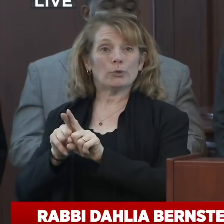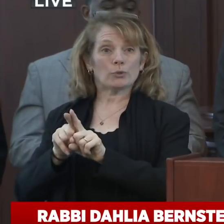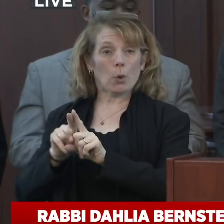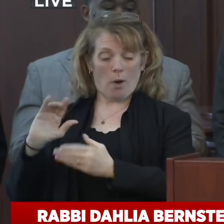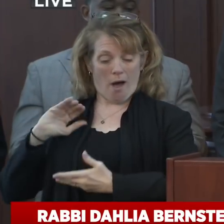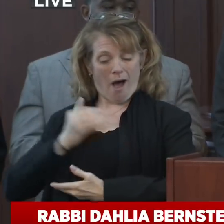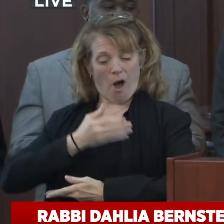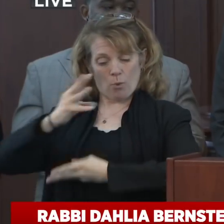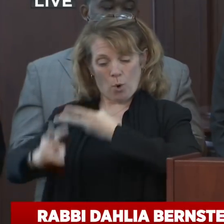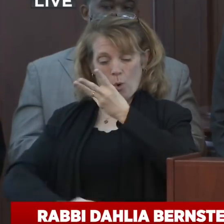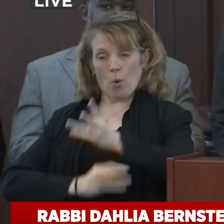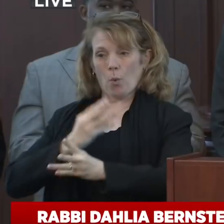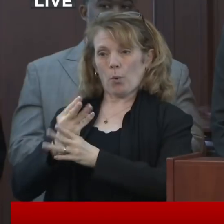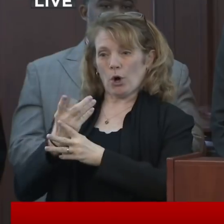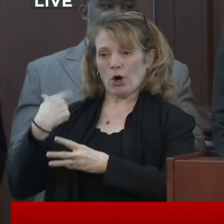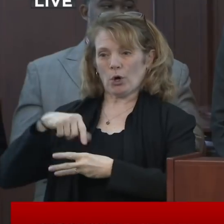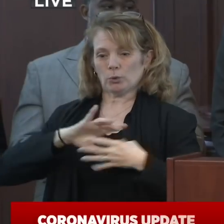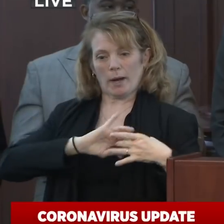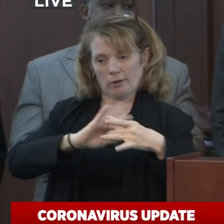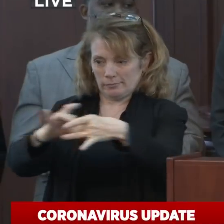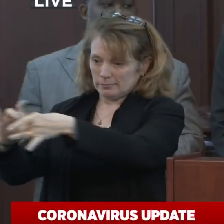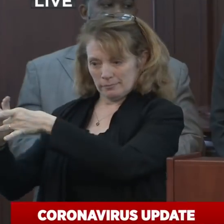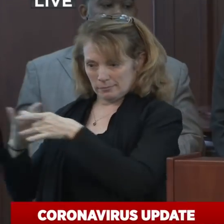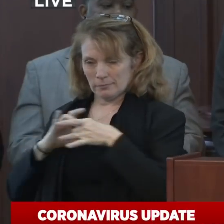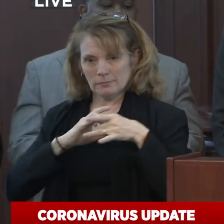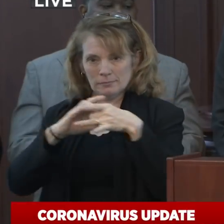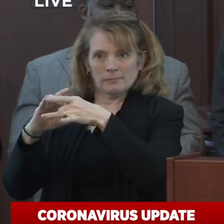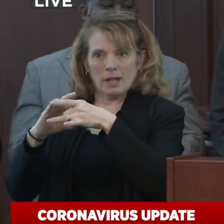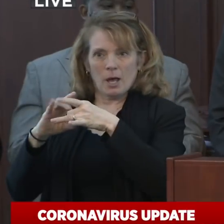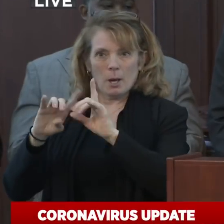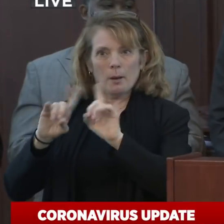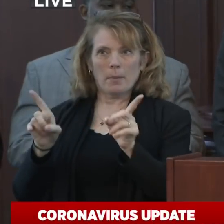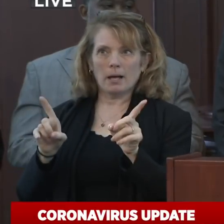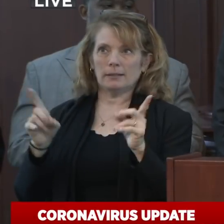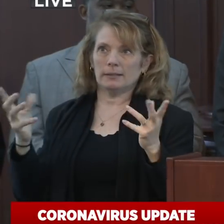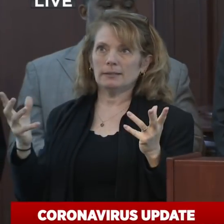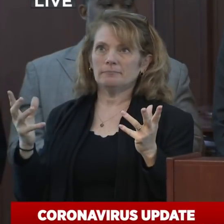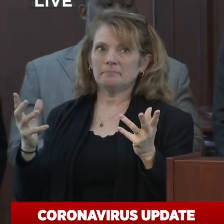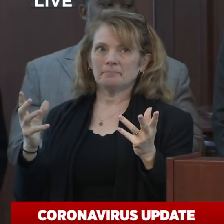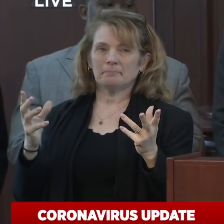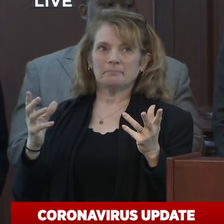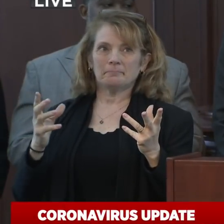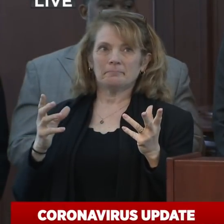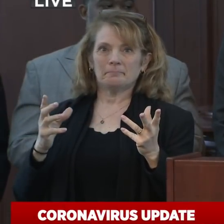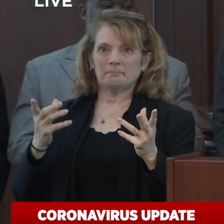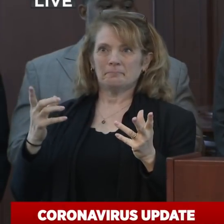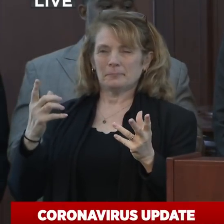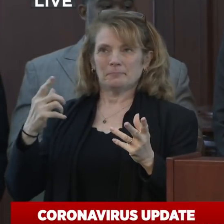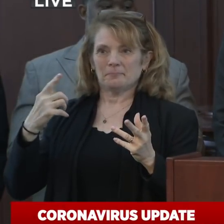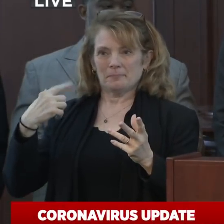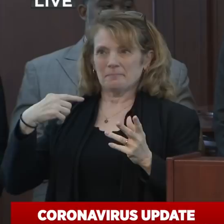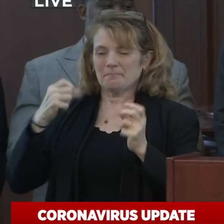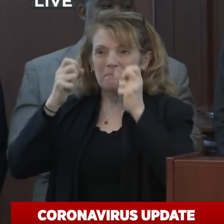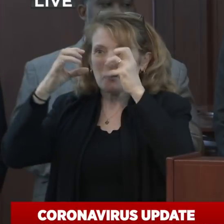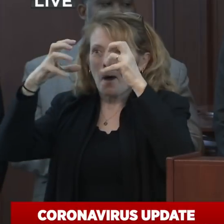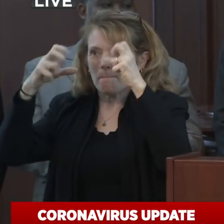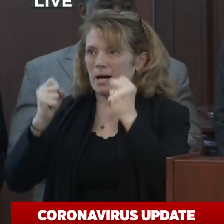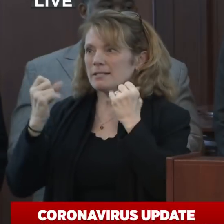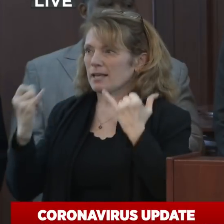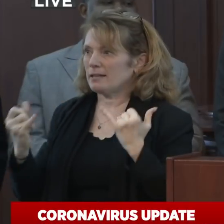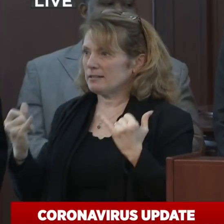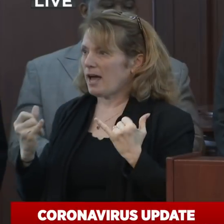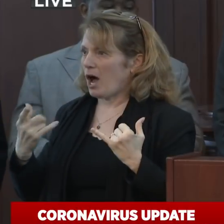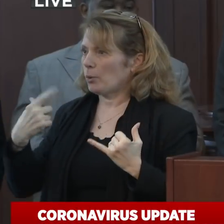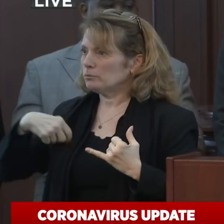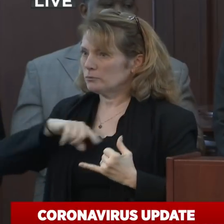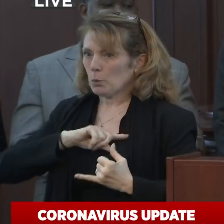that unfortunately we're experiencing right now, but in some ways it's actually remarkable to see how much we're affected.